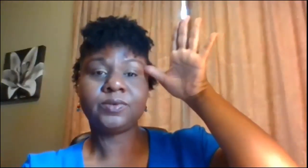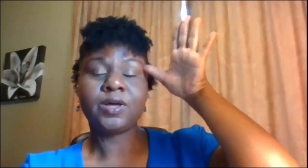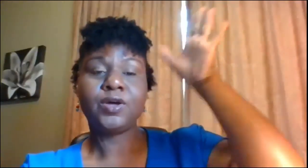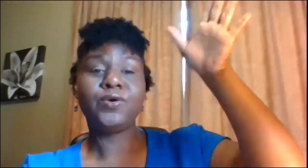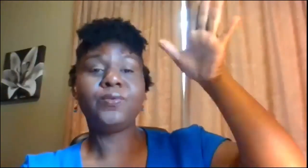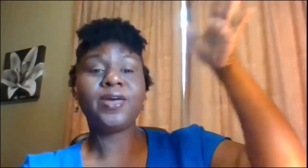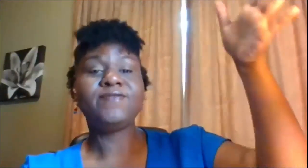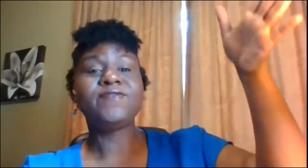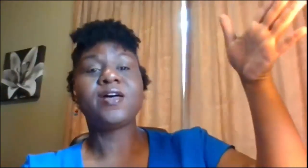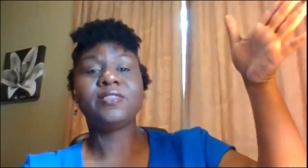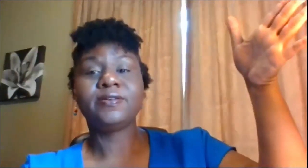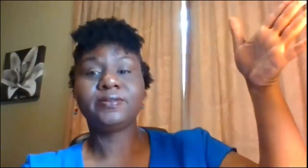grandfather